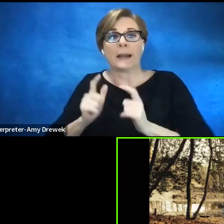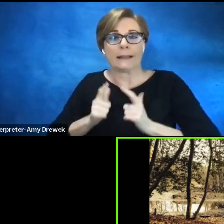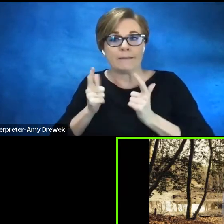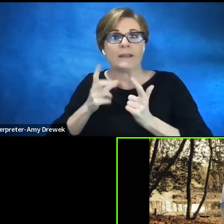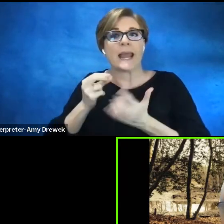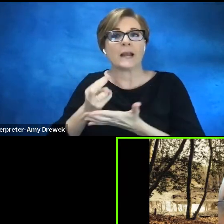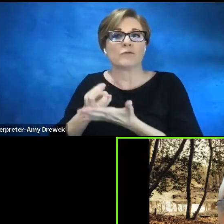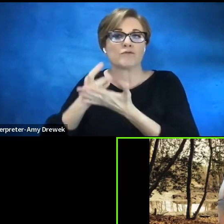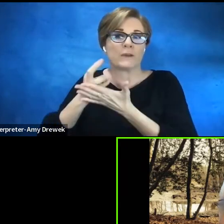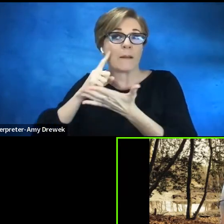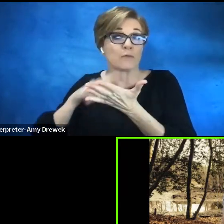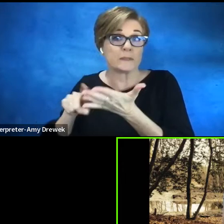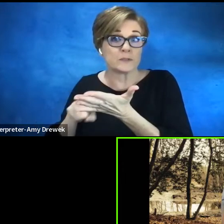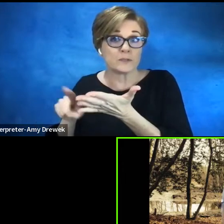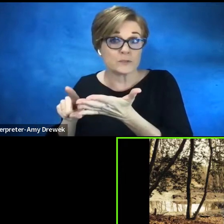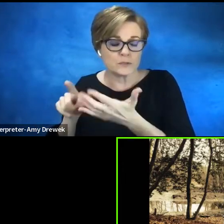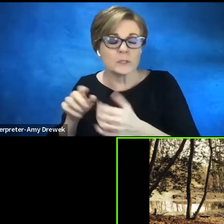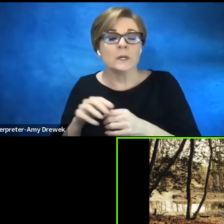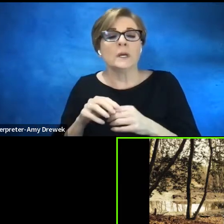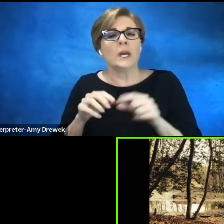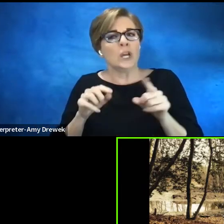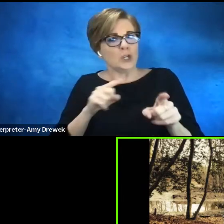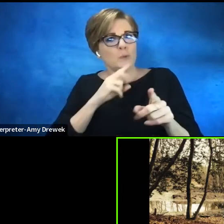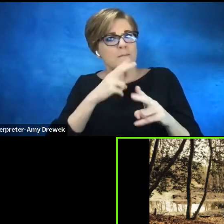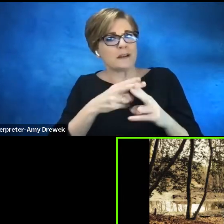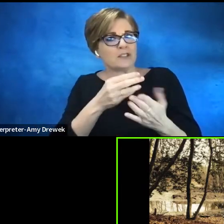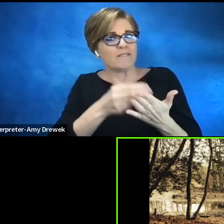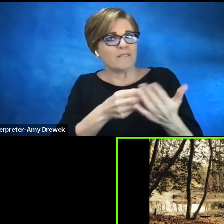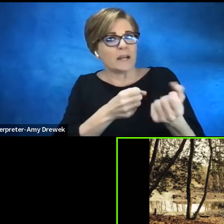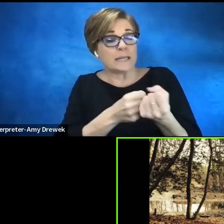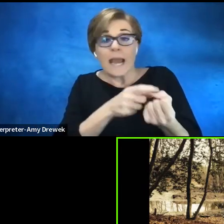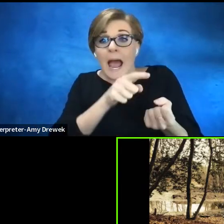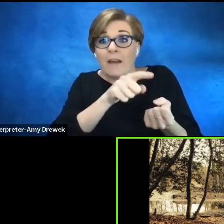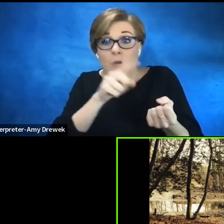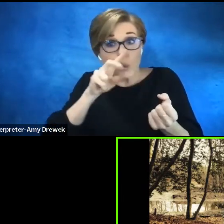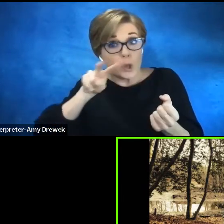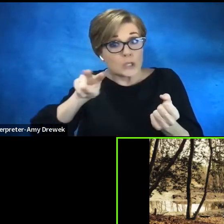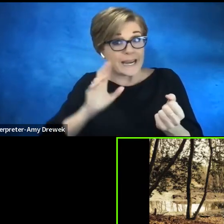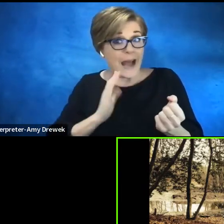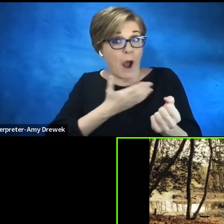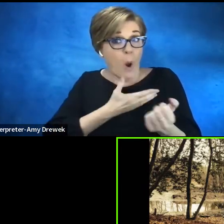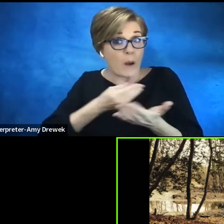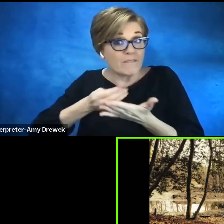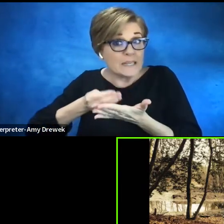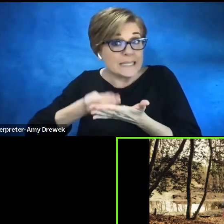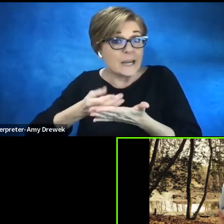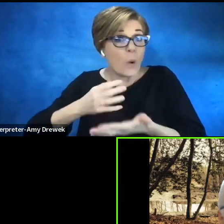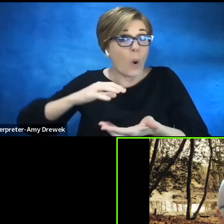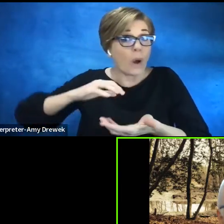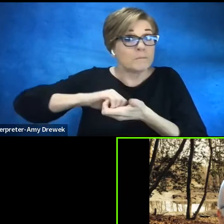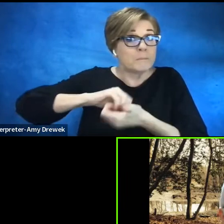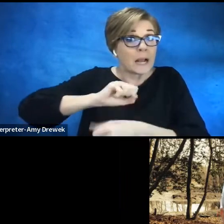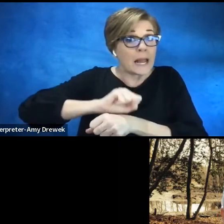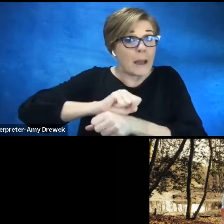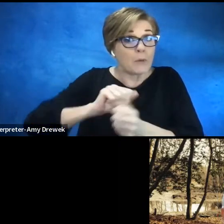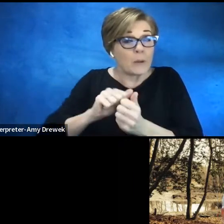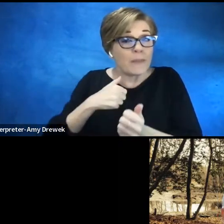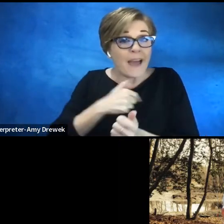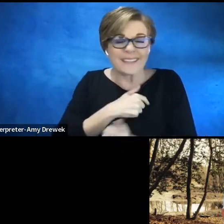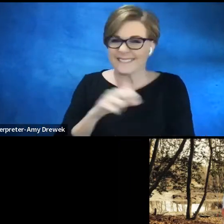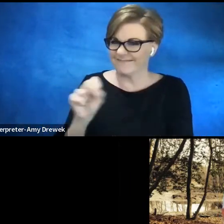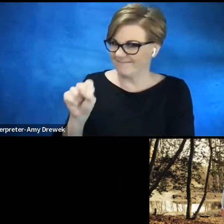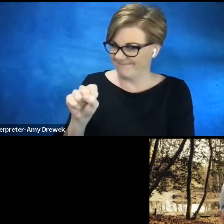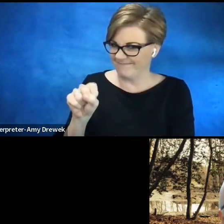Research. And since you mentioned funding, I have to ask if you've ever looked at our funding mechanisms or collaborated with us? I sure